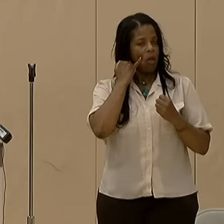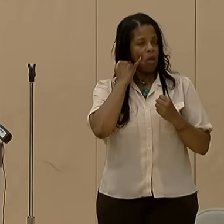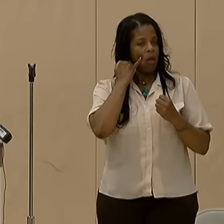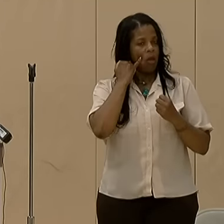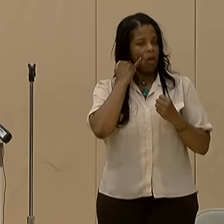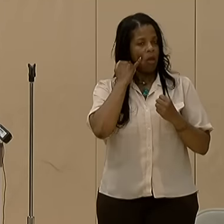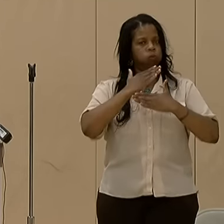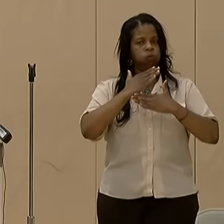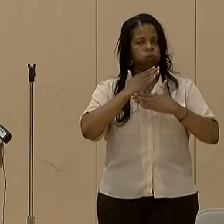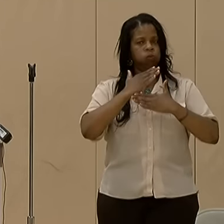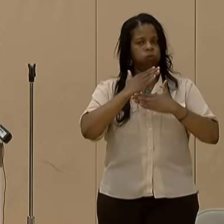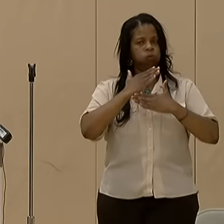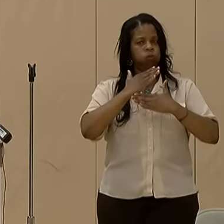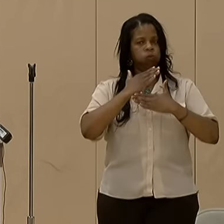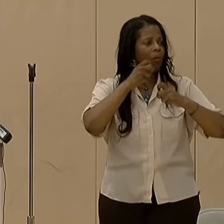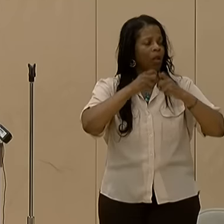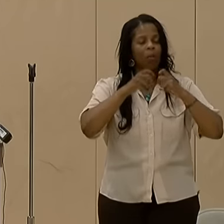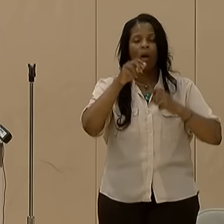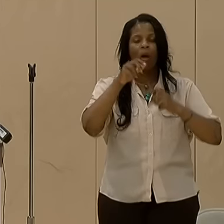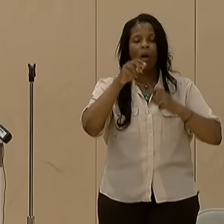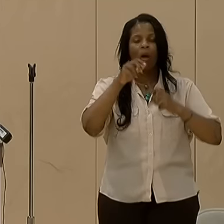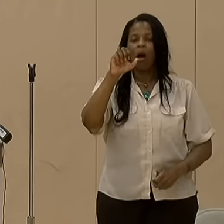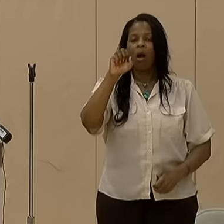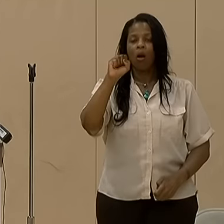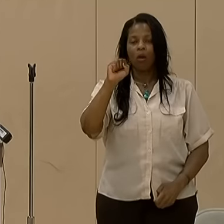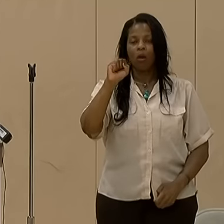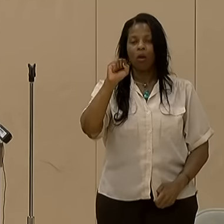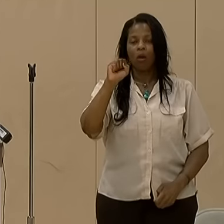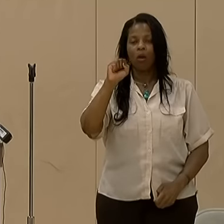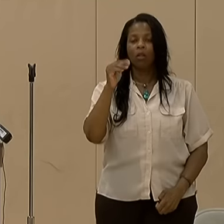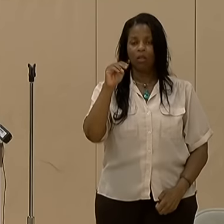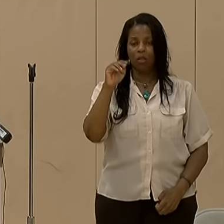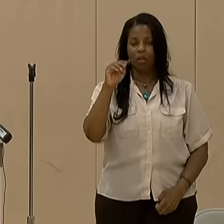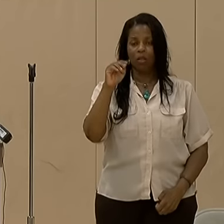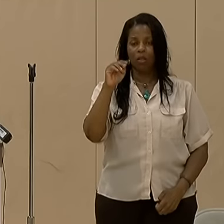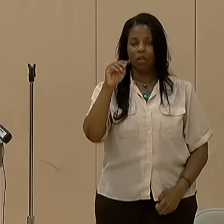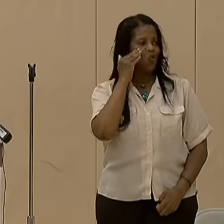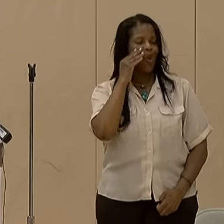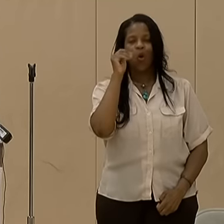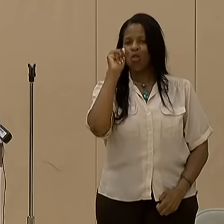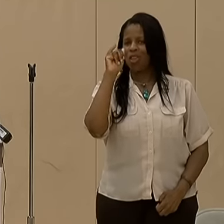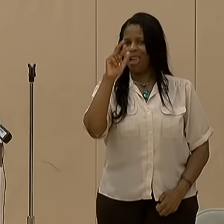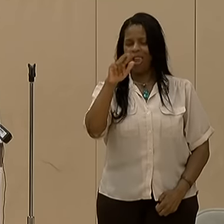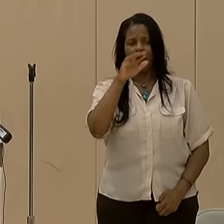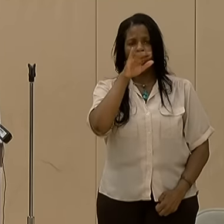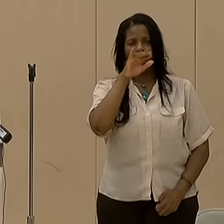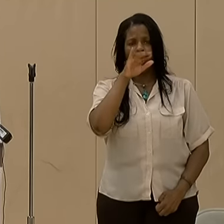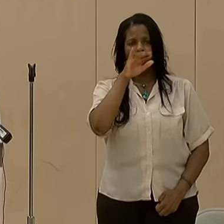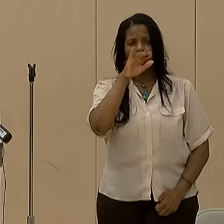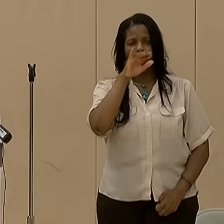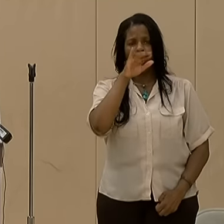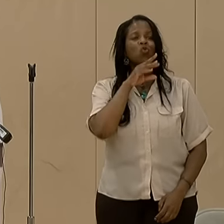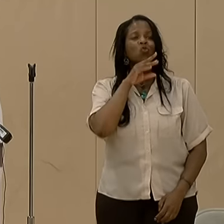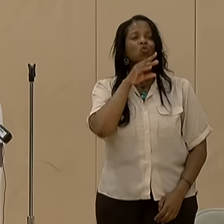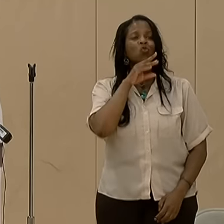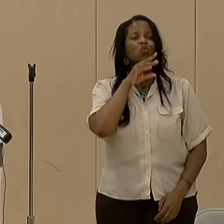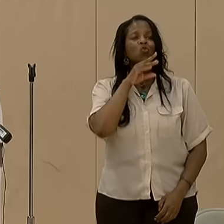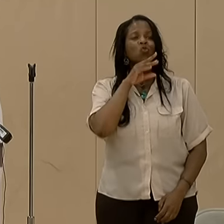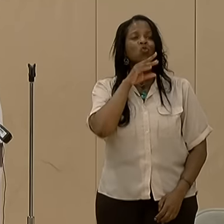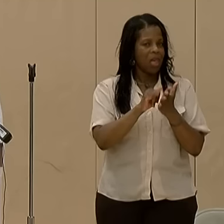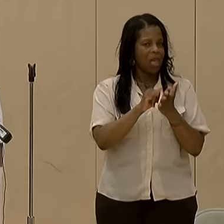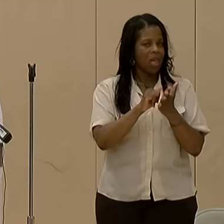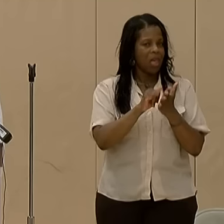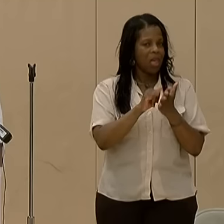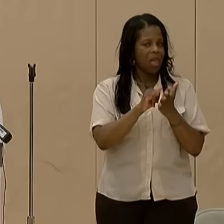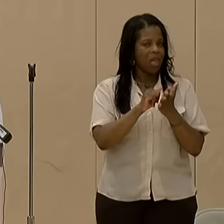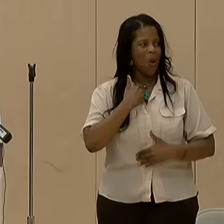any respiratory conditions, and there's still, as you can see from the air quality, that's one of the other reasons we distributed the